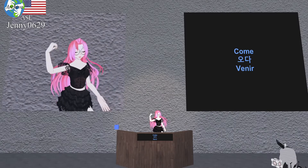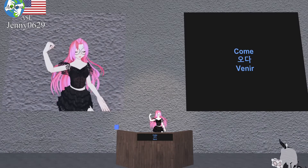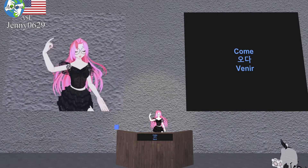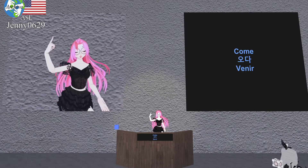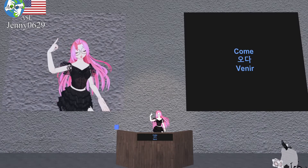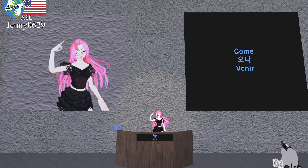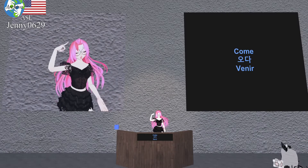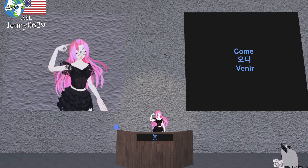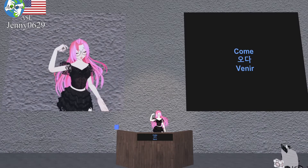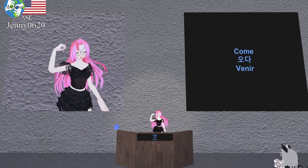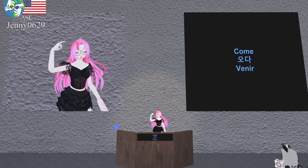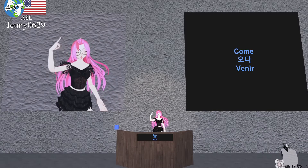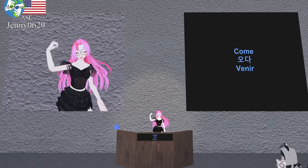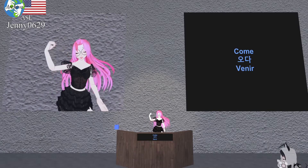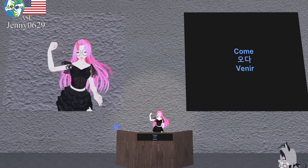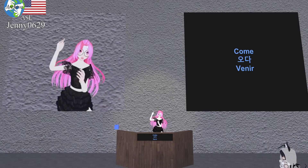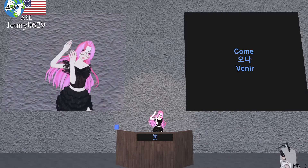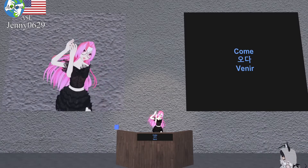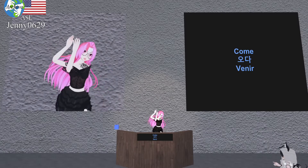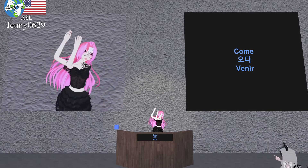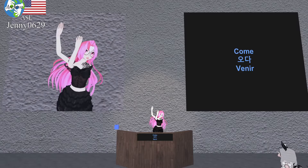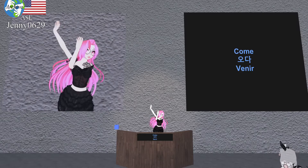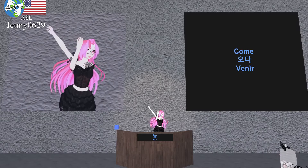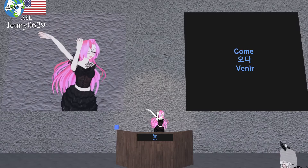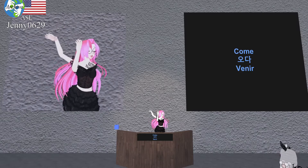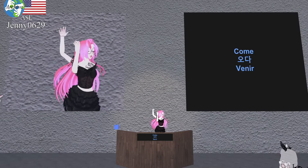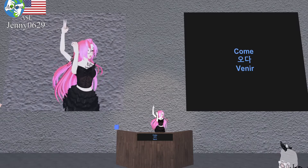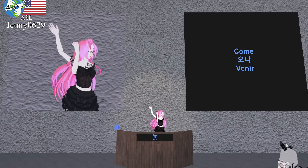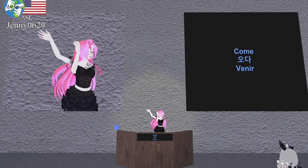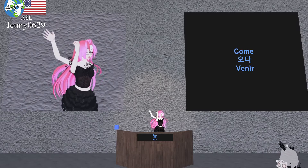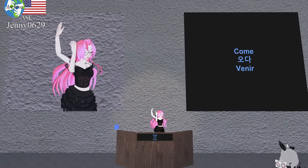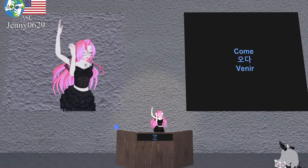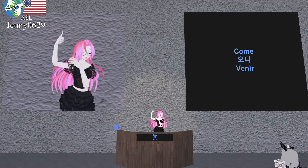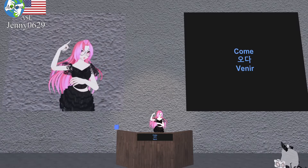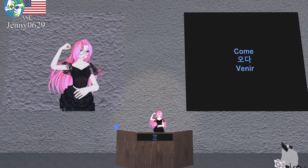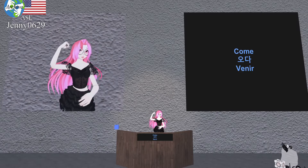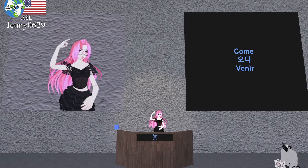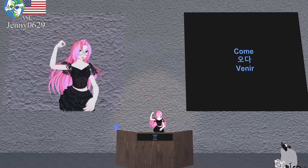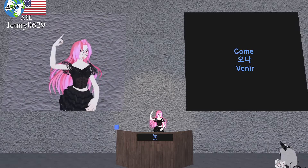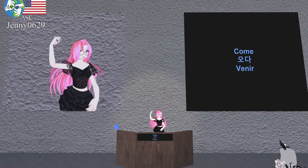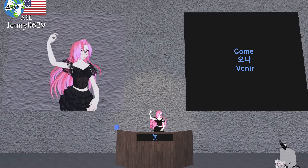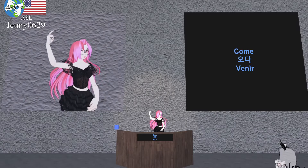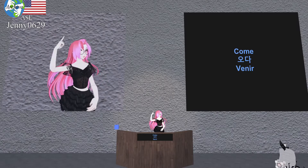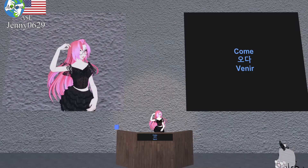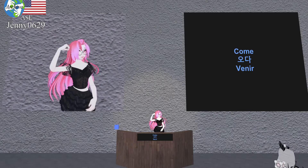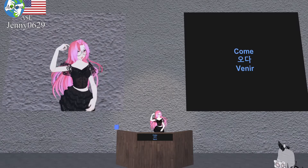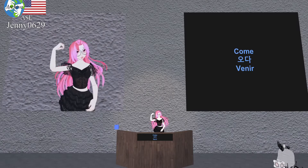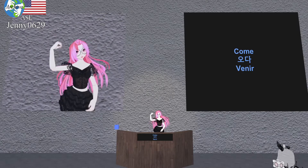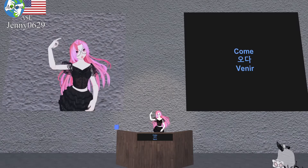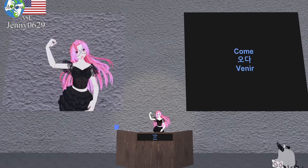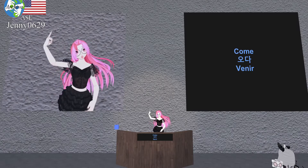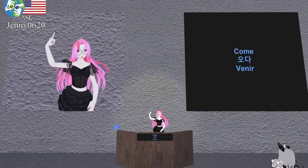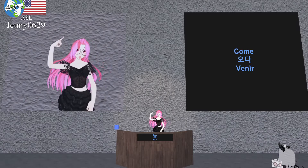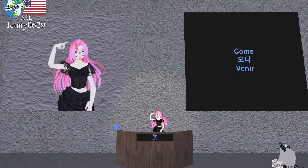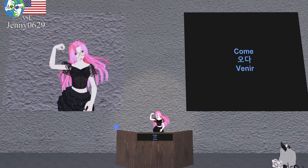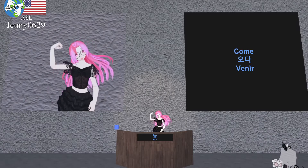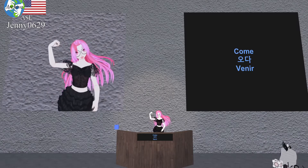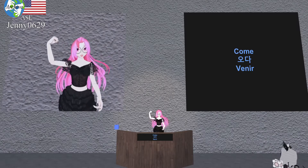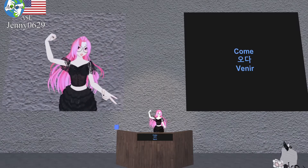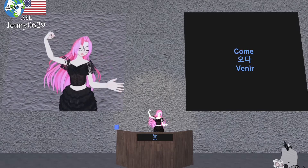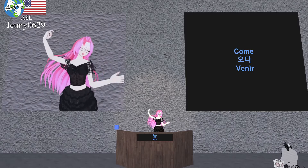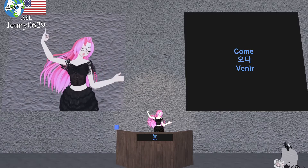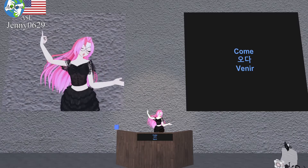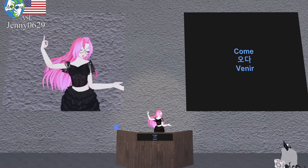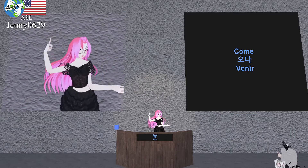The way I think of this is, you know, in cartoons when somebody's dreaming, they have like a cloud above them. That's what I think of. Showing the particles going